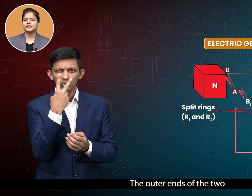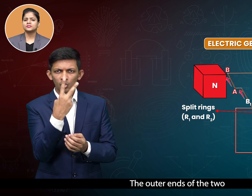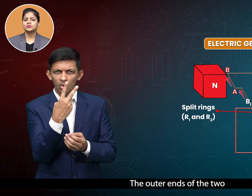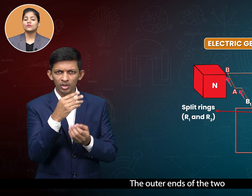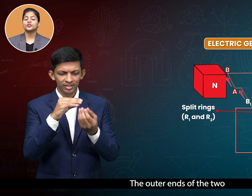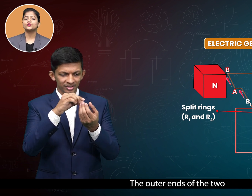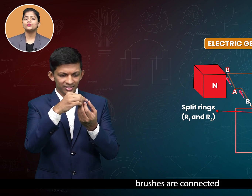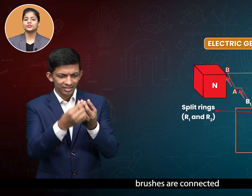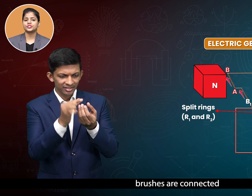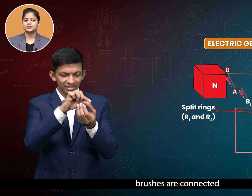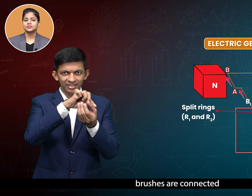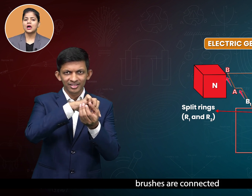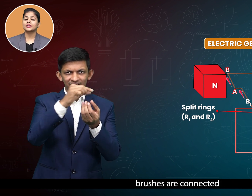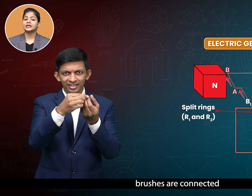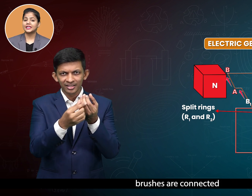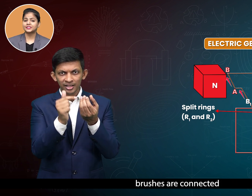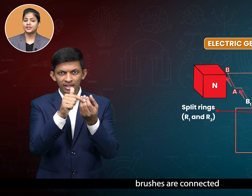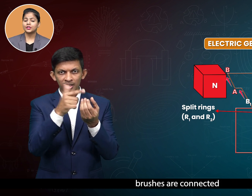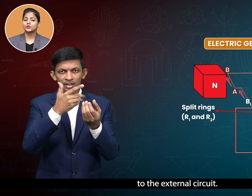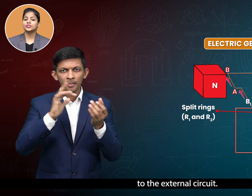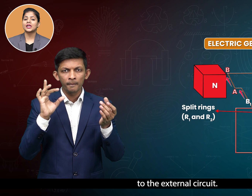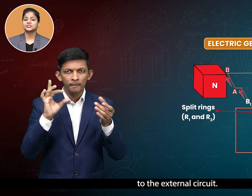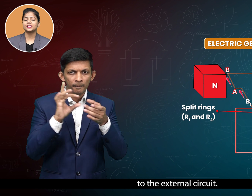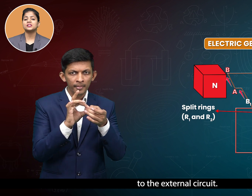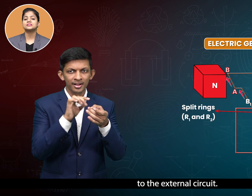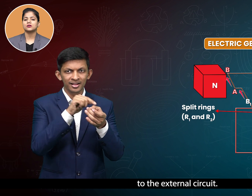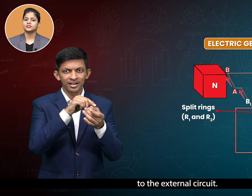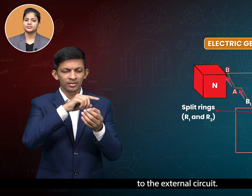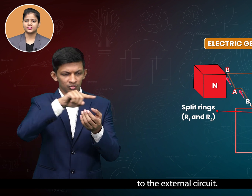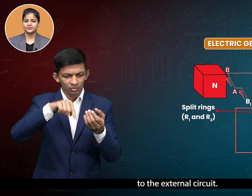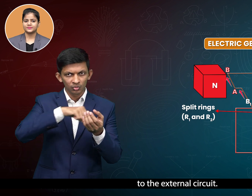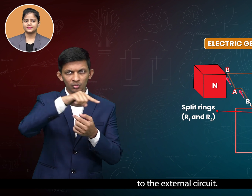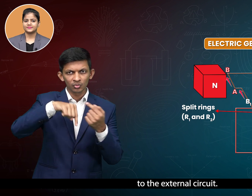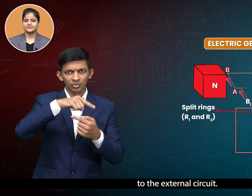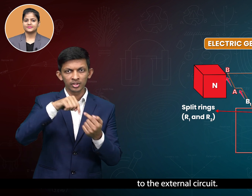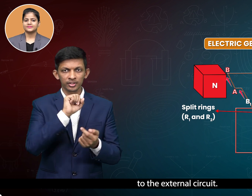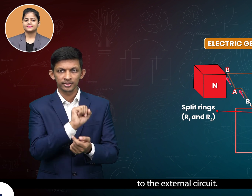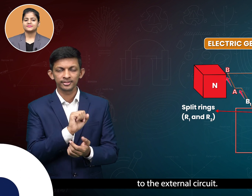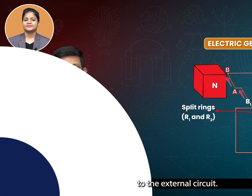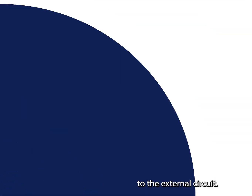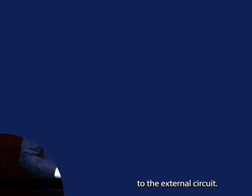outer ends of the two brushes are connected to the external circuit.